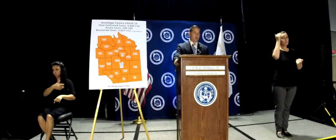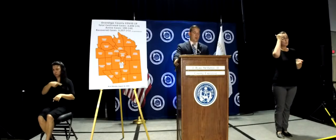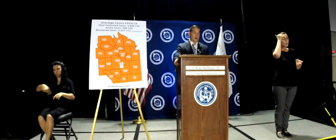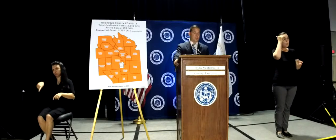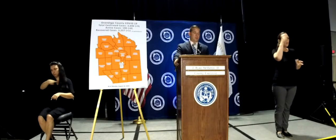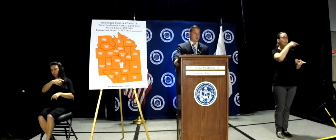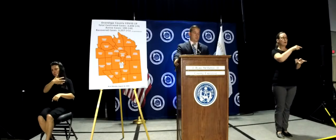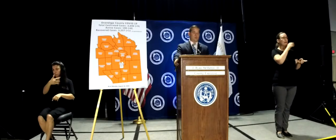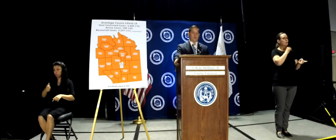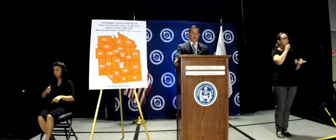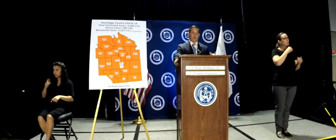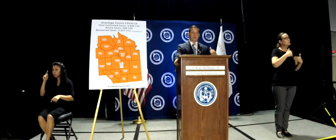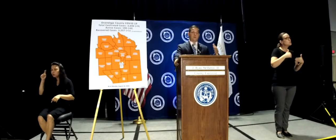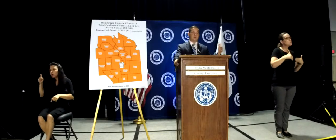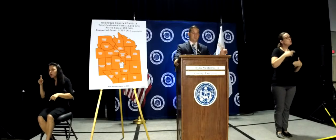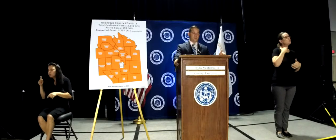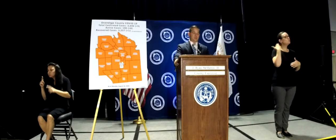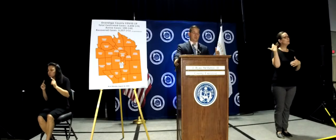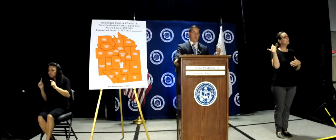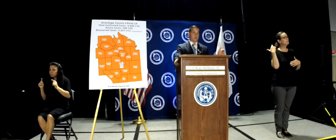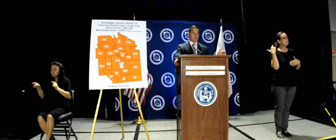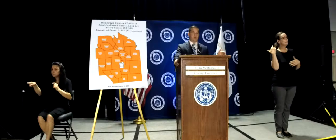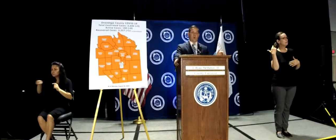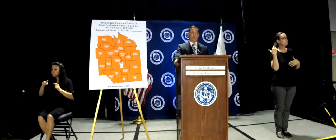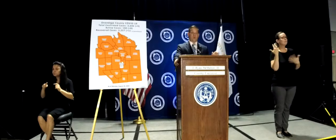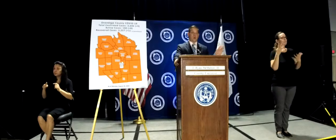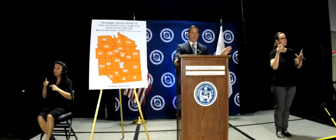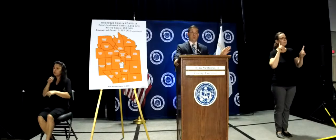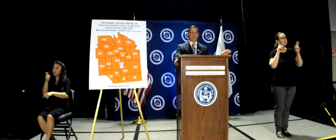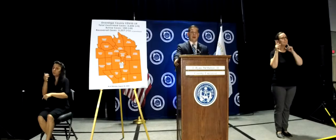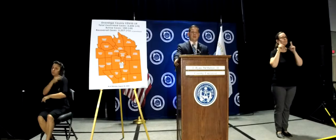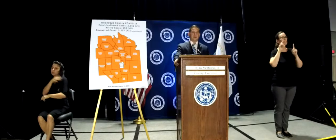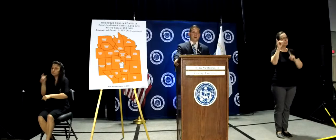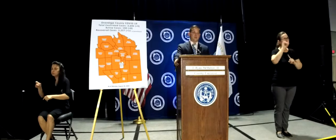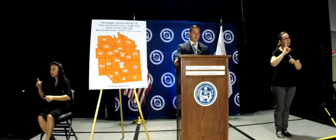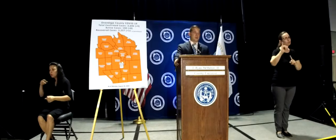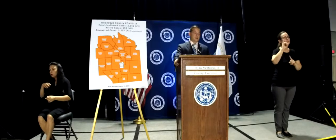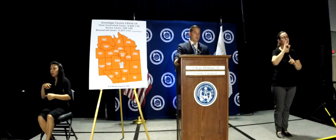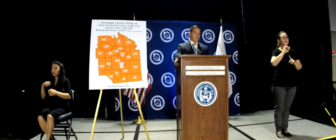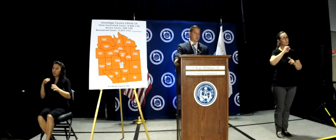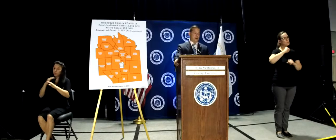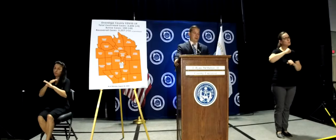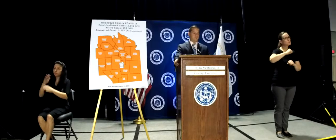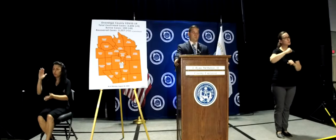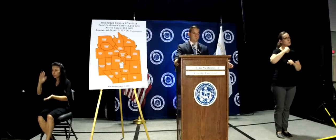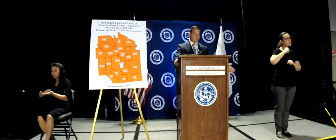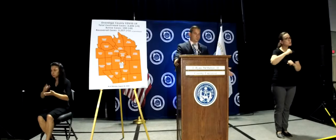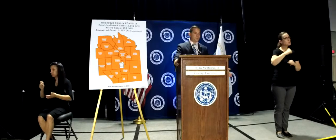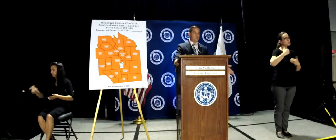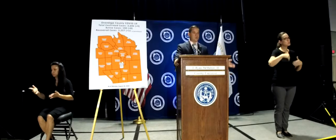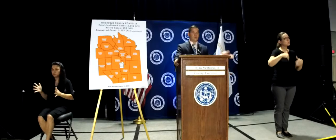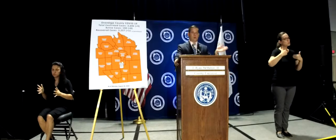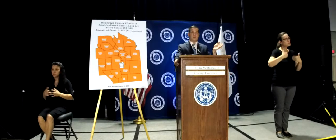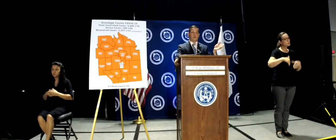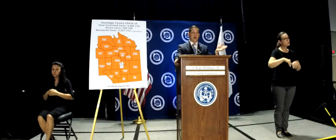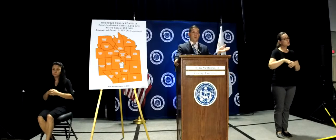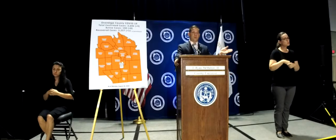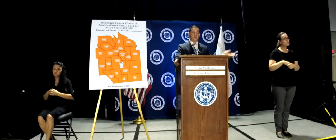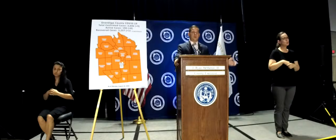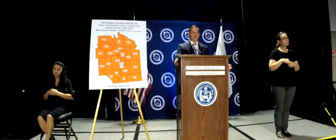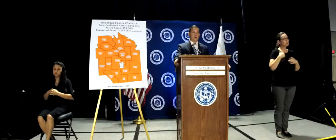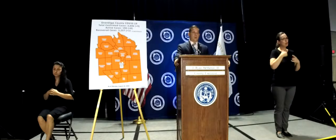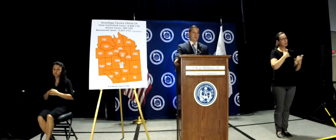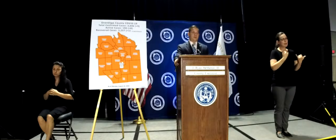So, but we've heard the insurance companies we know will start pushing back in areas, and that's why we're on the